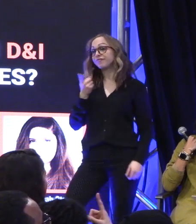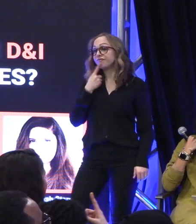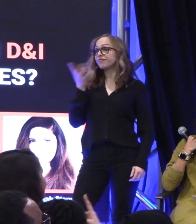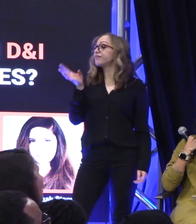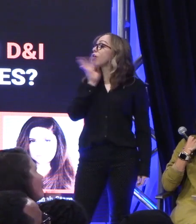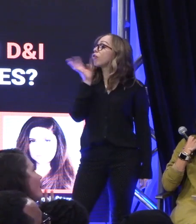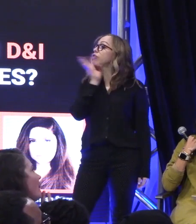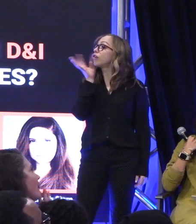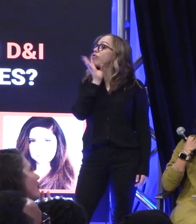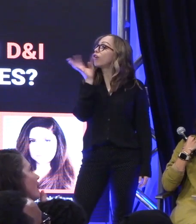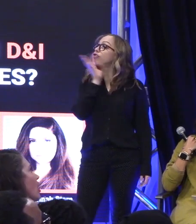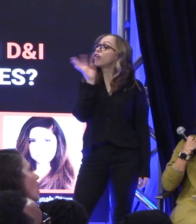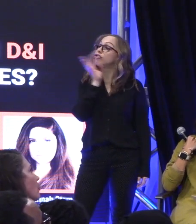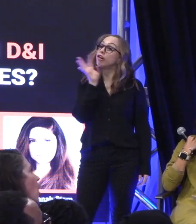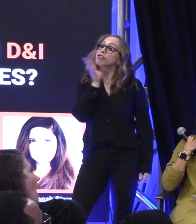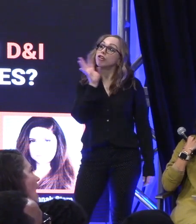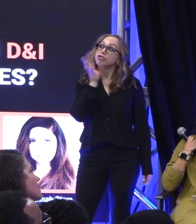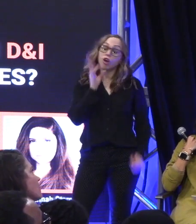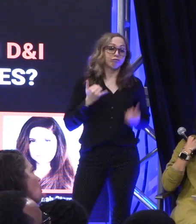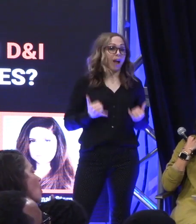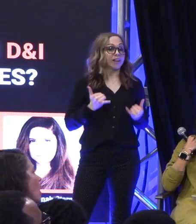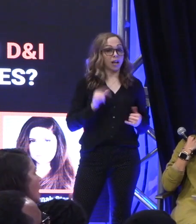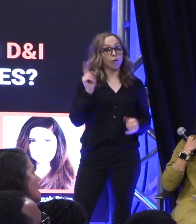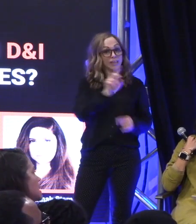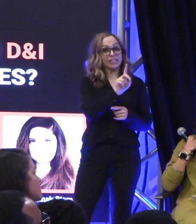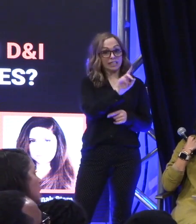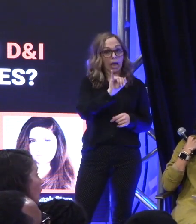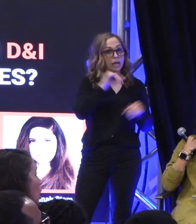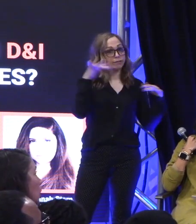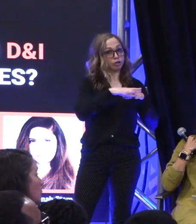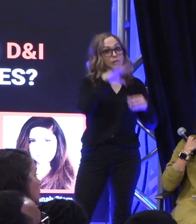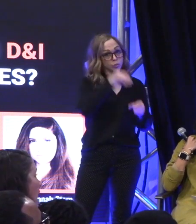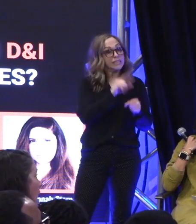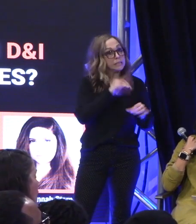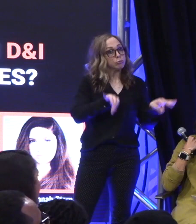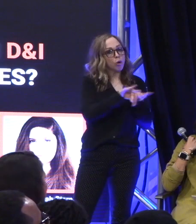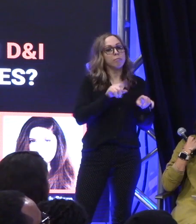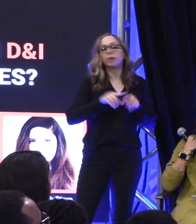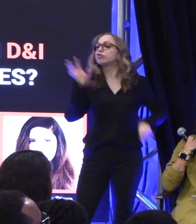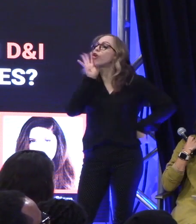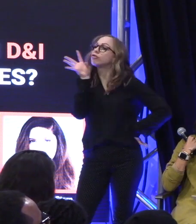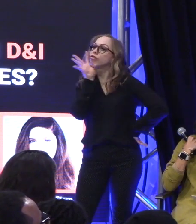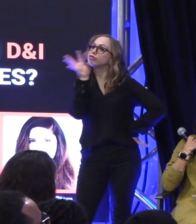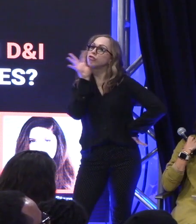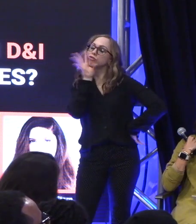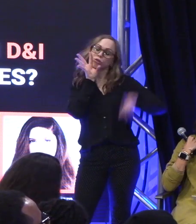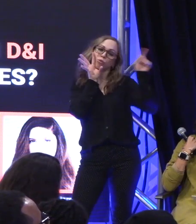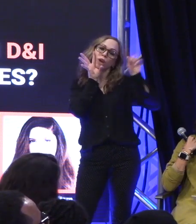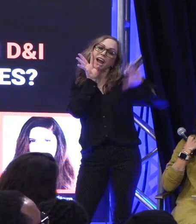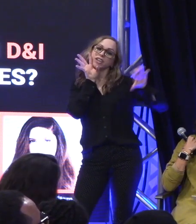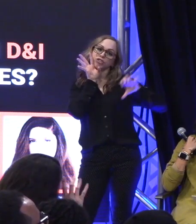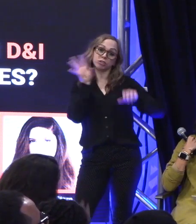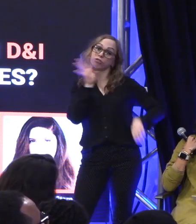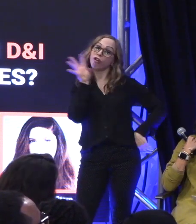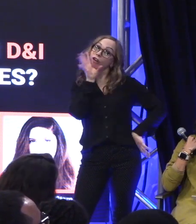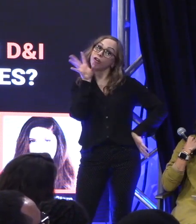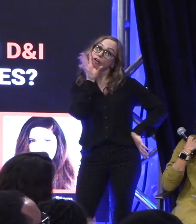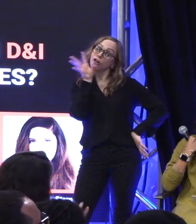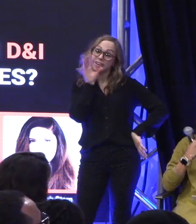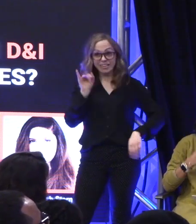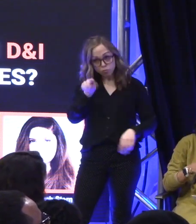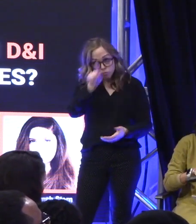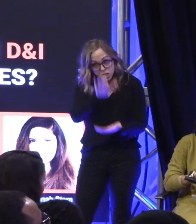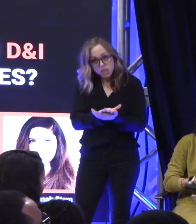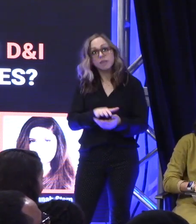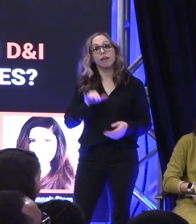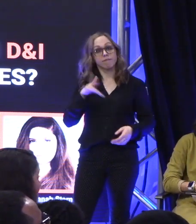designed to cover our ass during a period where D&I is really important, but it's not a financial priority, and it's really difficult to believe that you believe that you